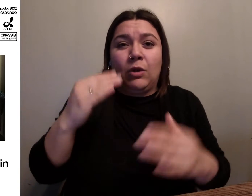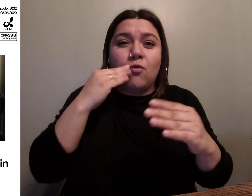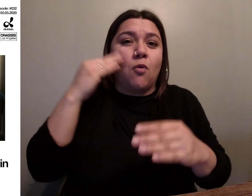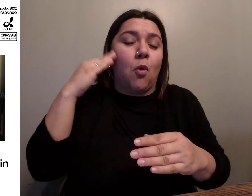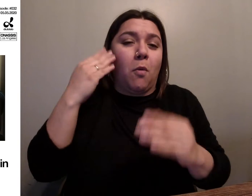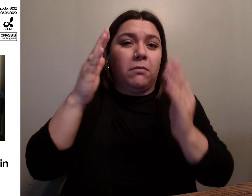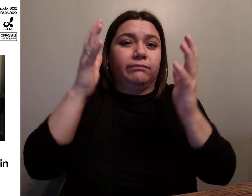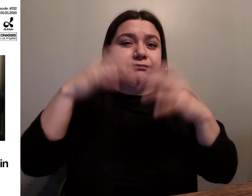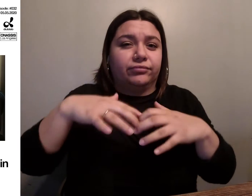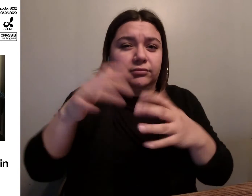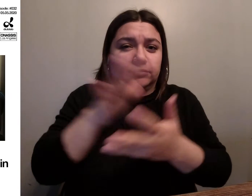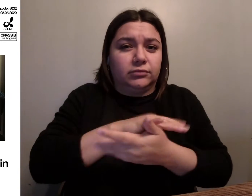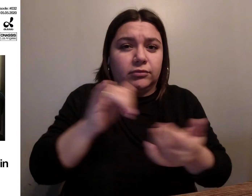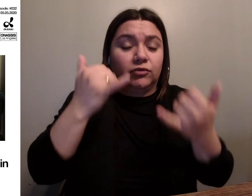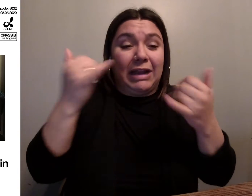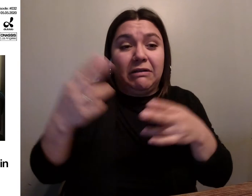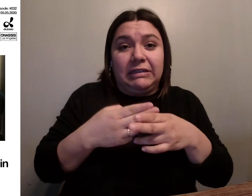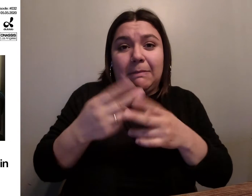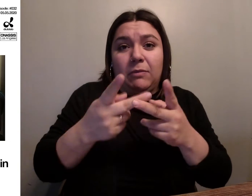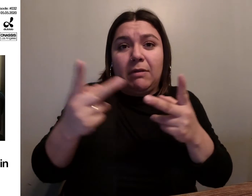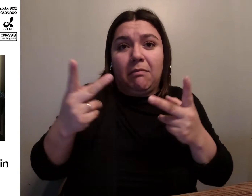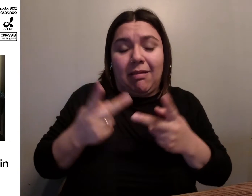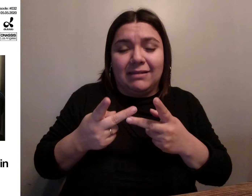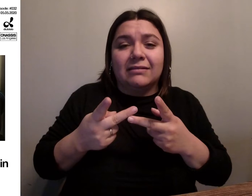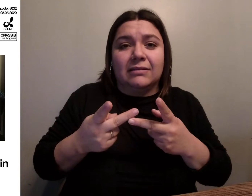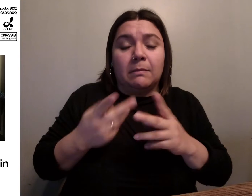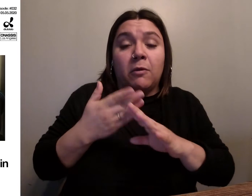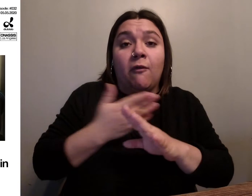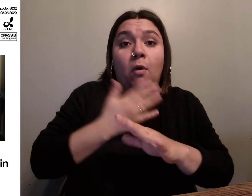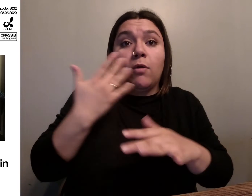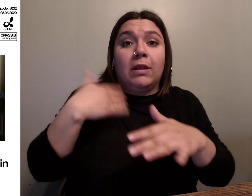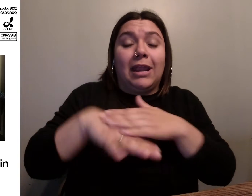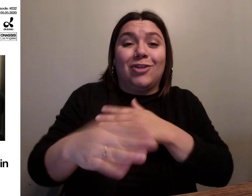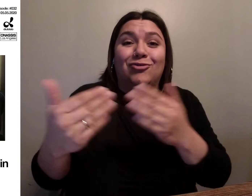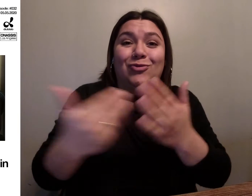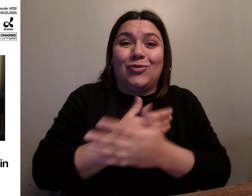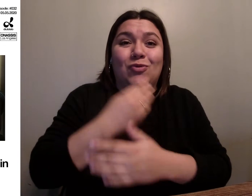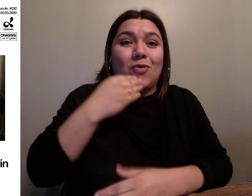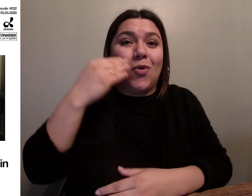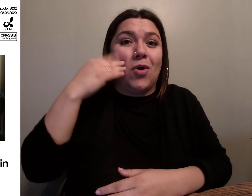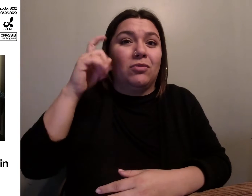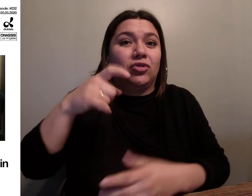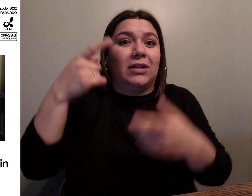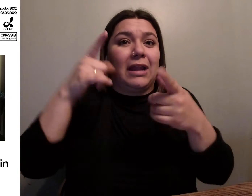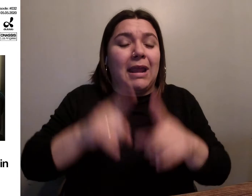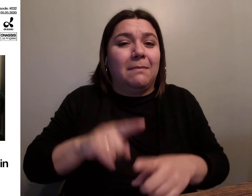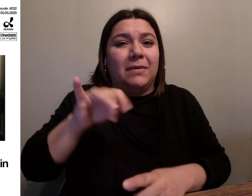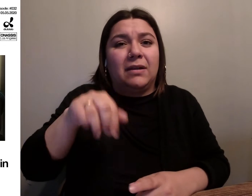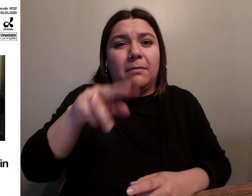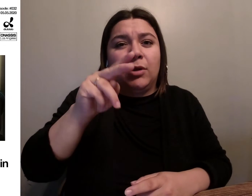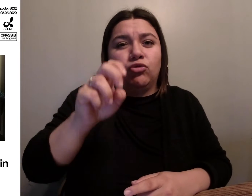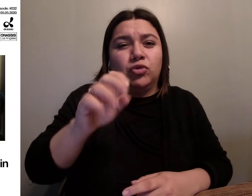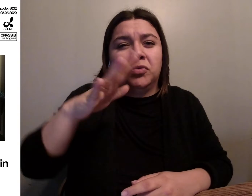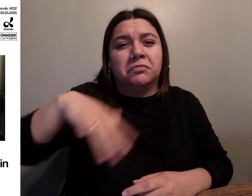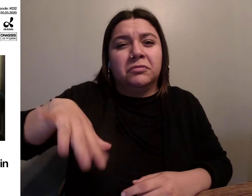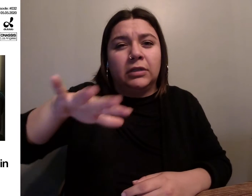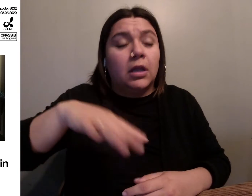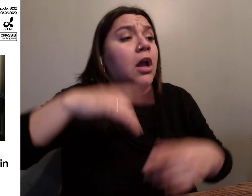new dwelling, which should happen sometime in June. What did you lose in that fire?